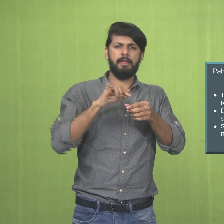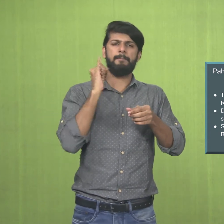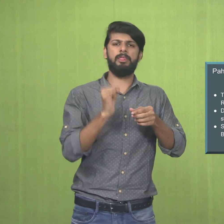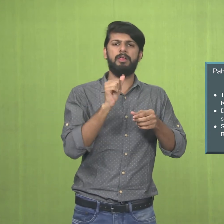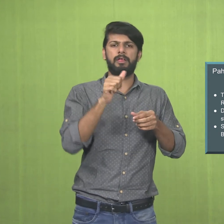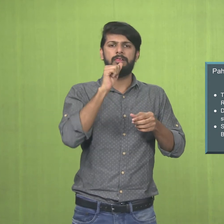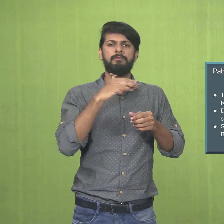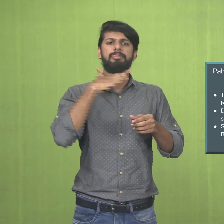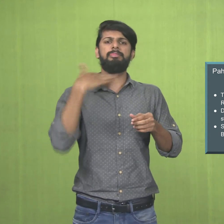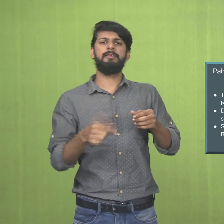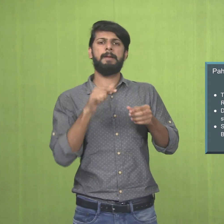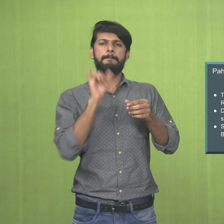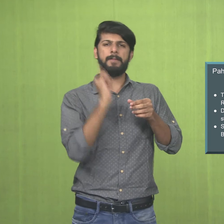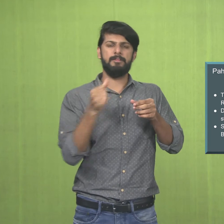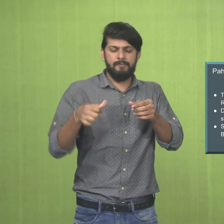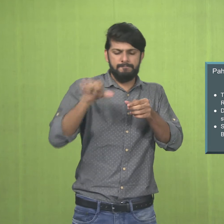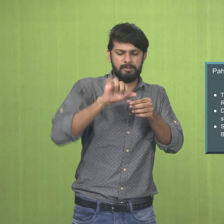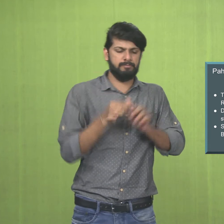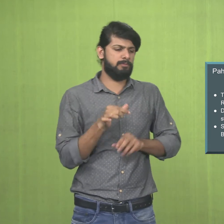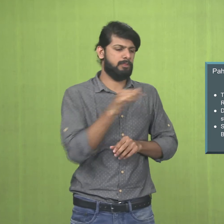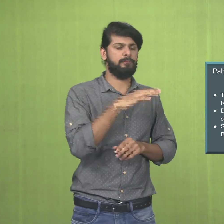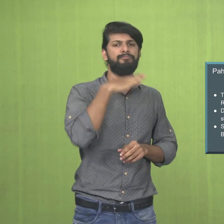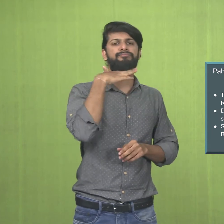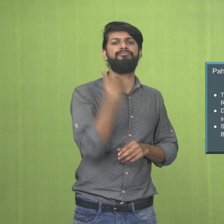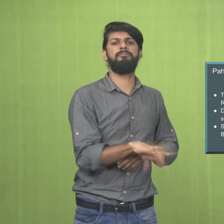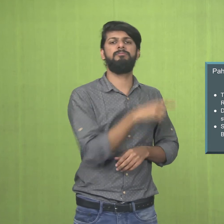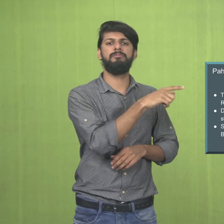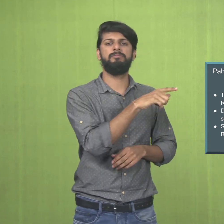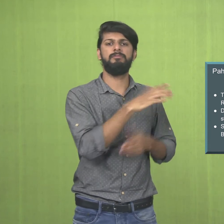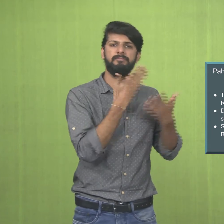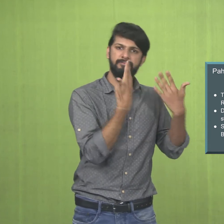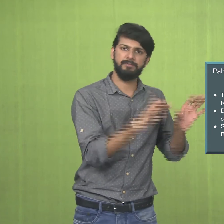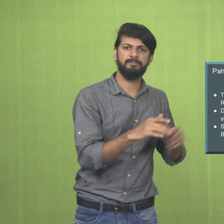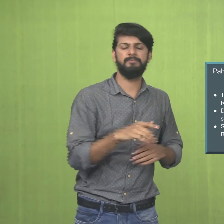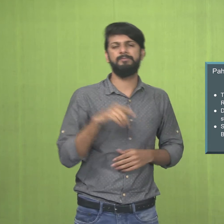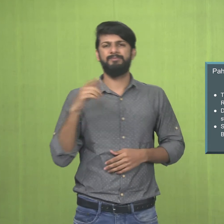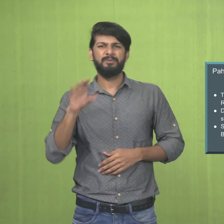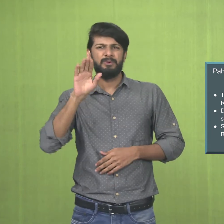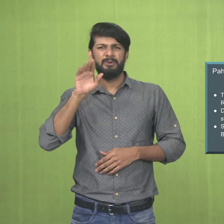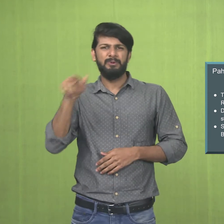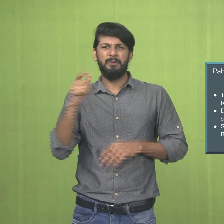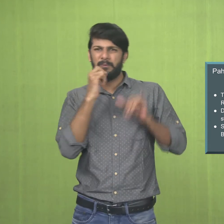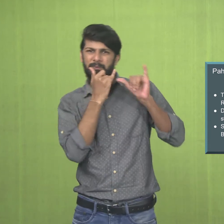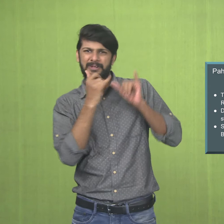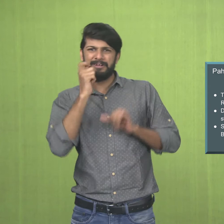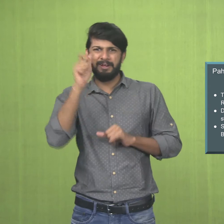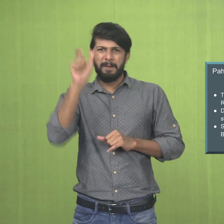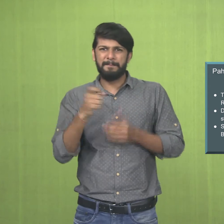forced fed poison to Heer, and Heer had died, which